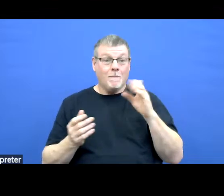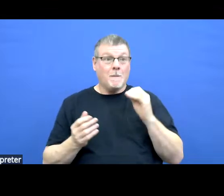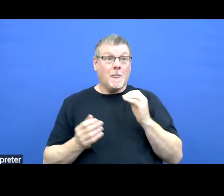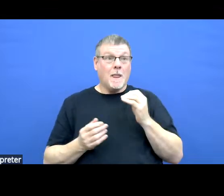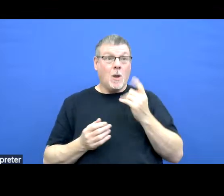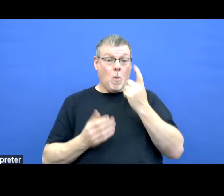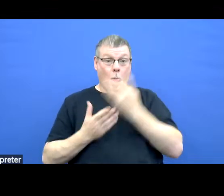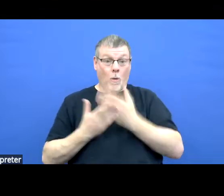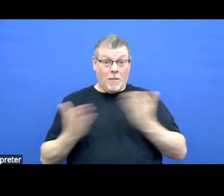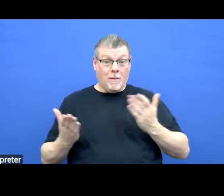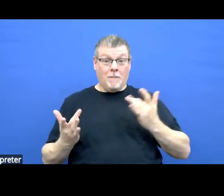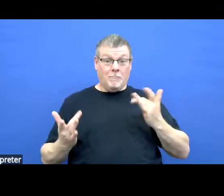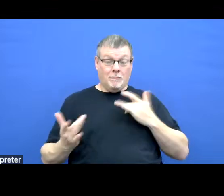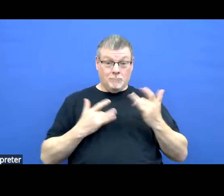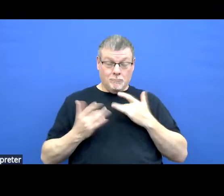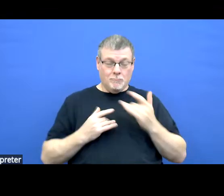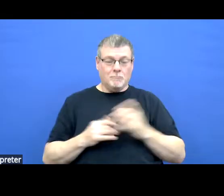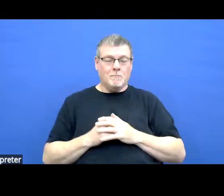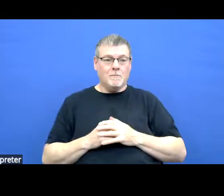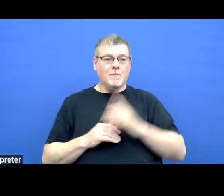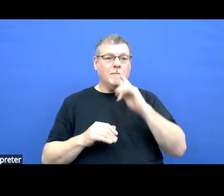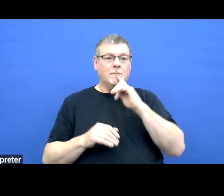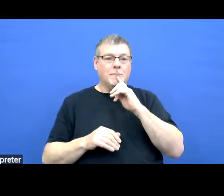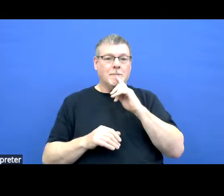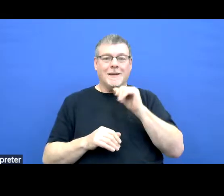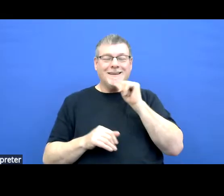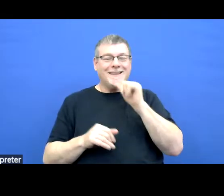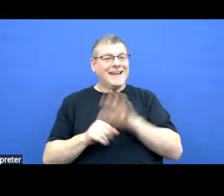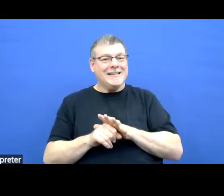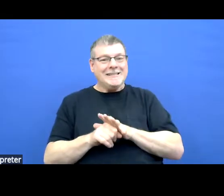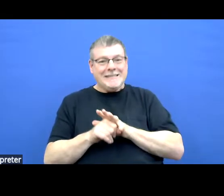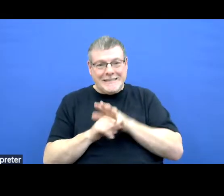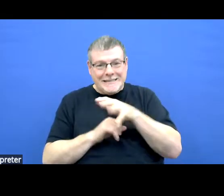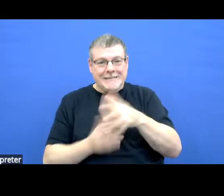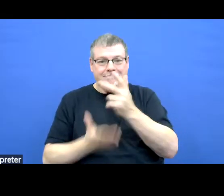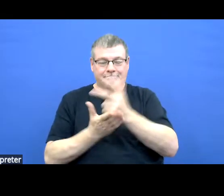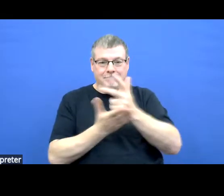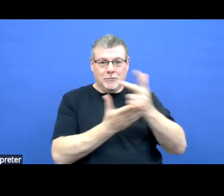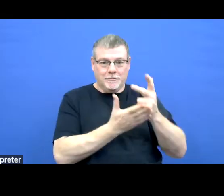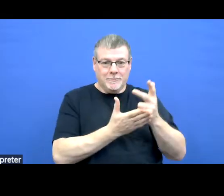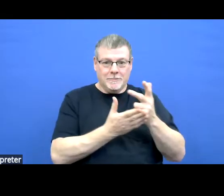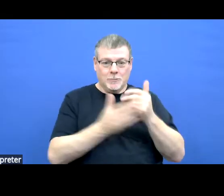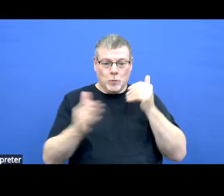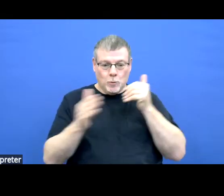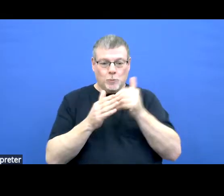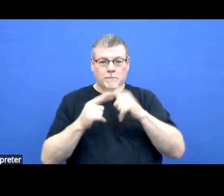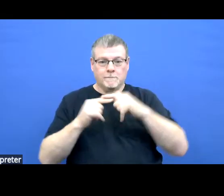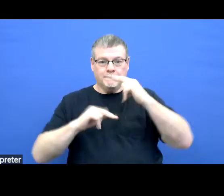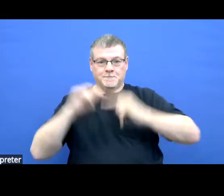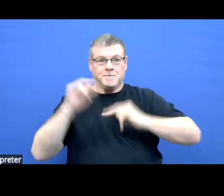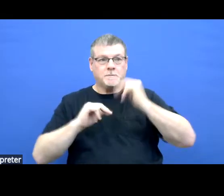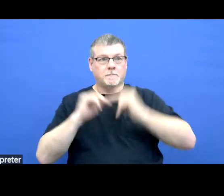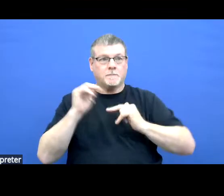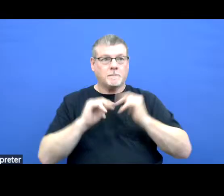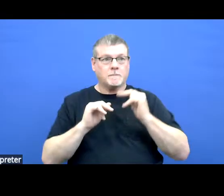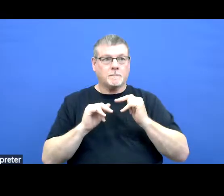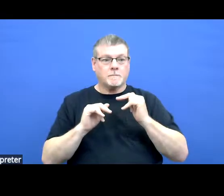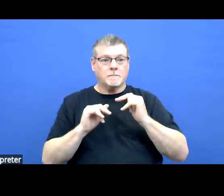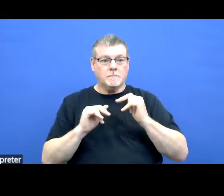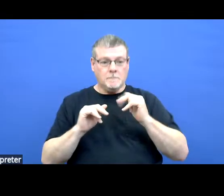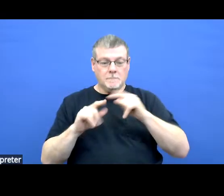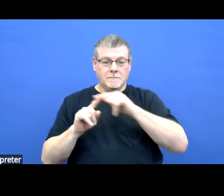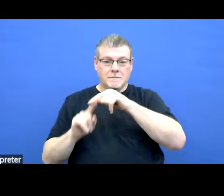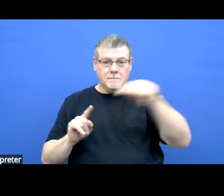that our concern is there's not a ton of customer parking close by the buildings of the portion of the